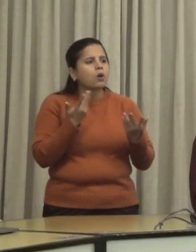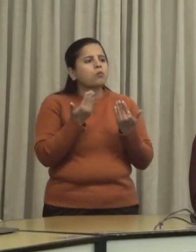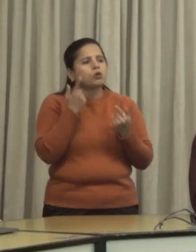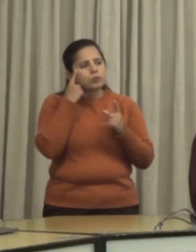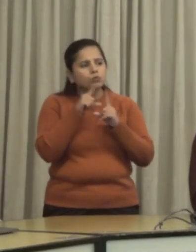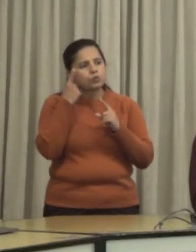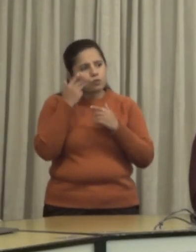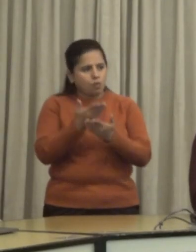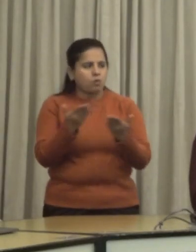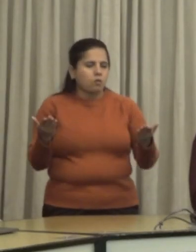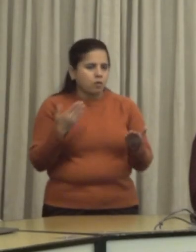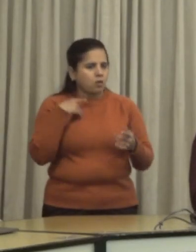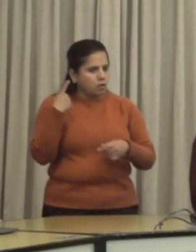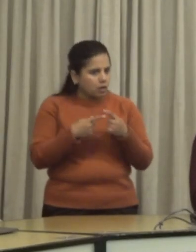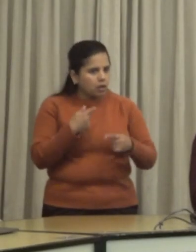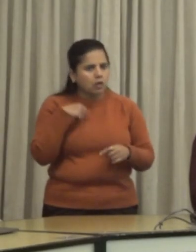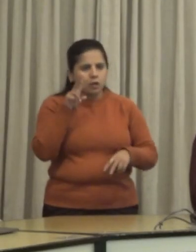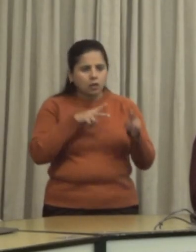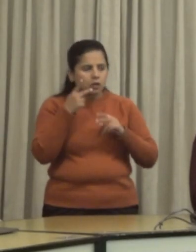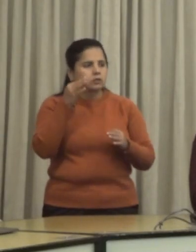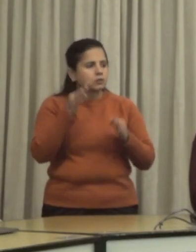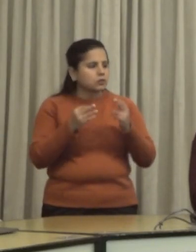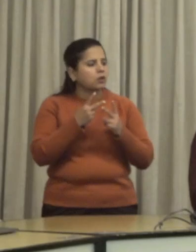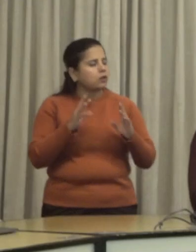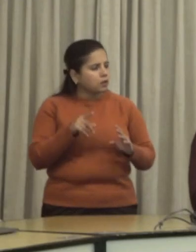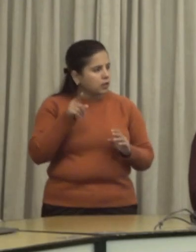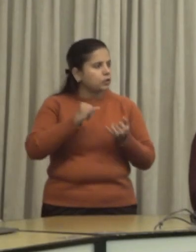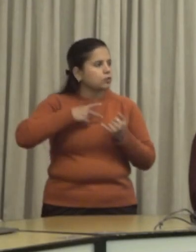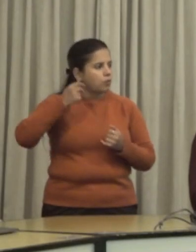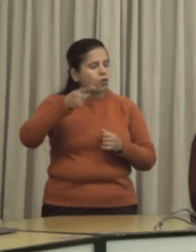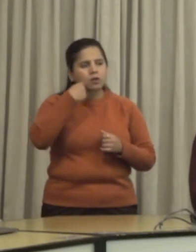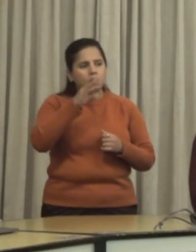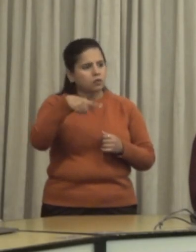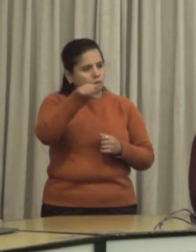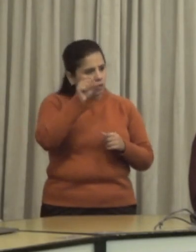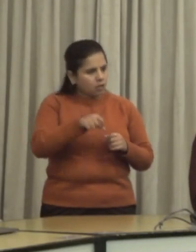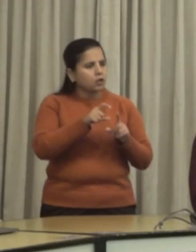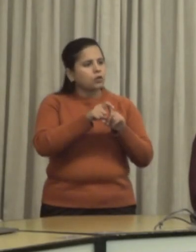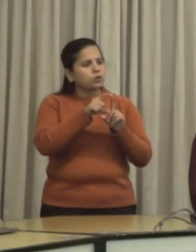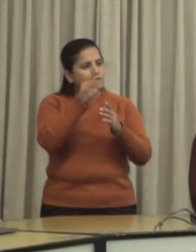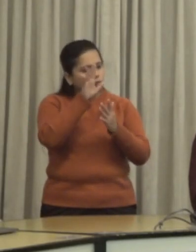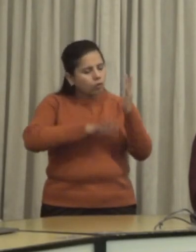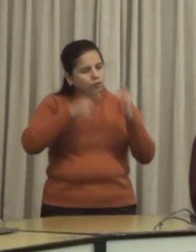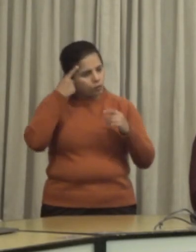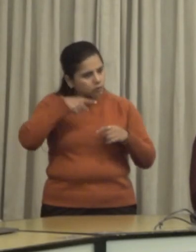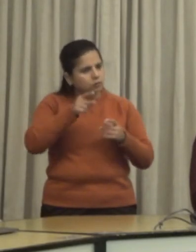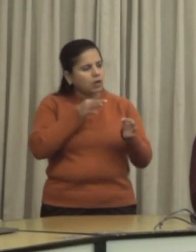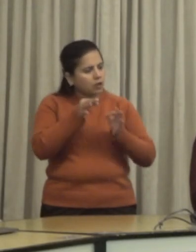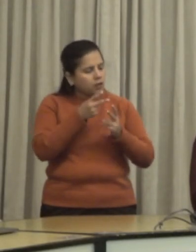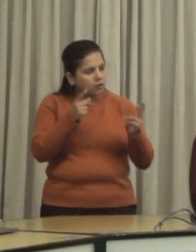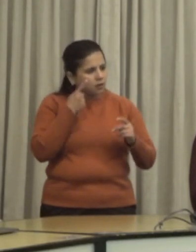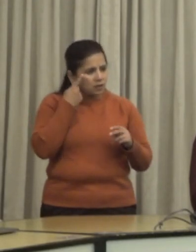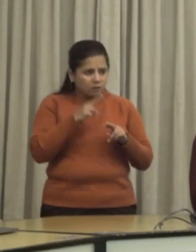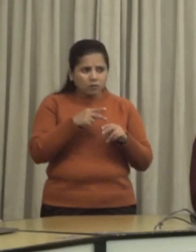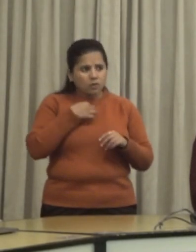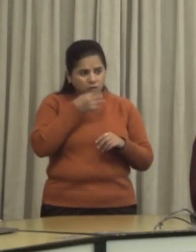them? And every time I explain this judgment to them about the Supreme Court has said that you can make a document for yourself, and then I explain the entire thing to